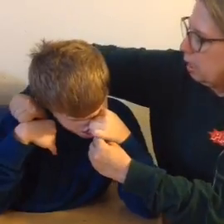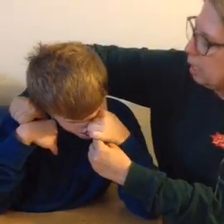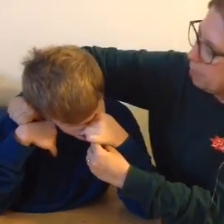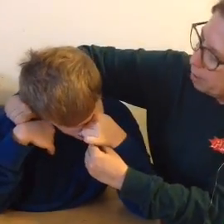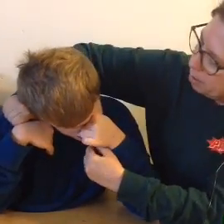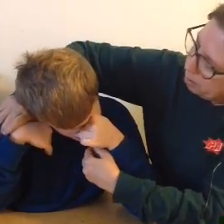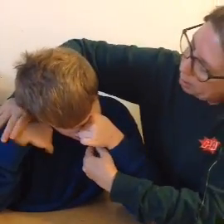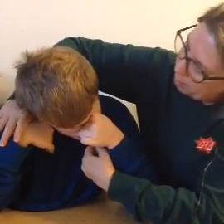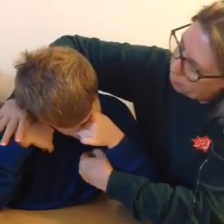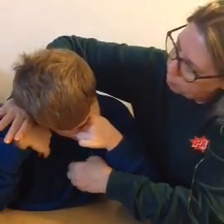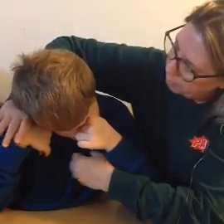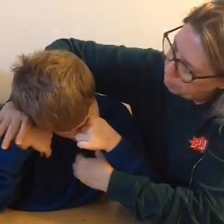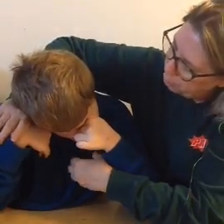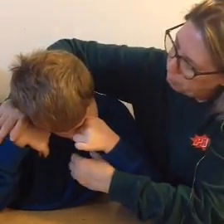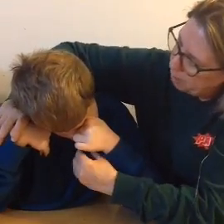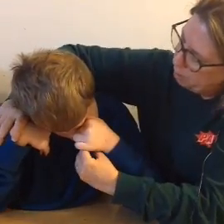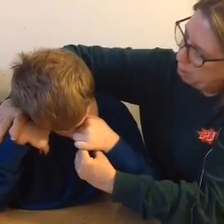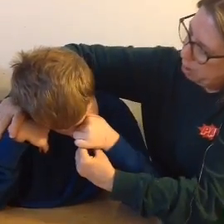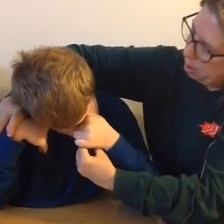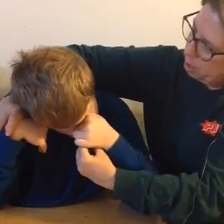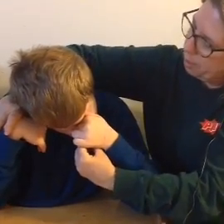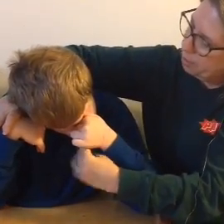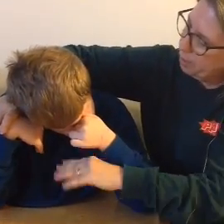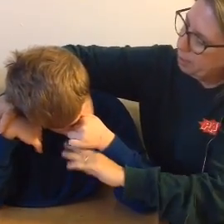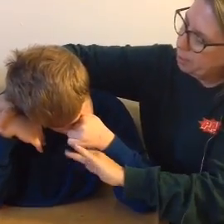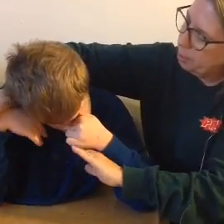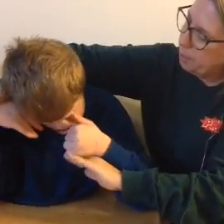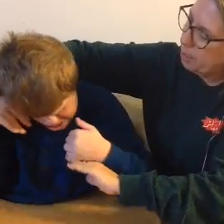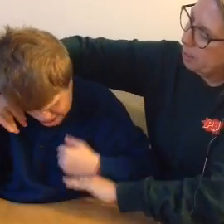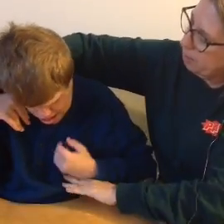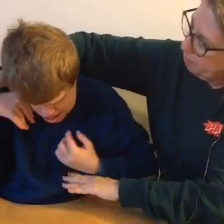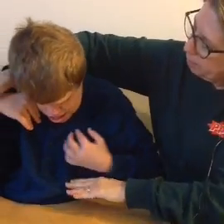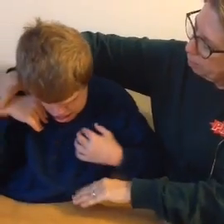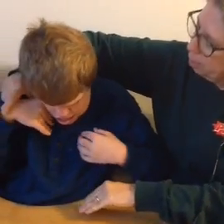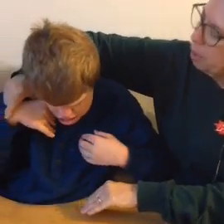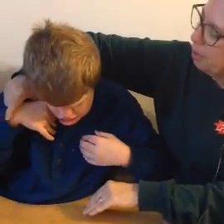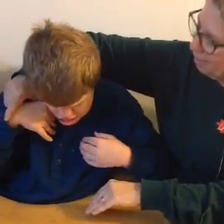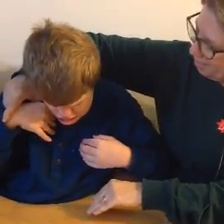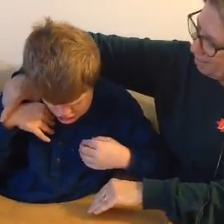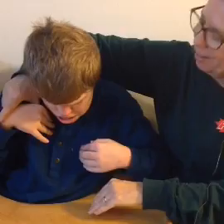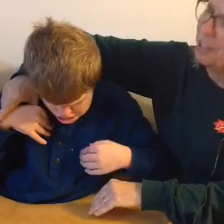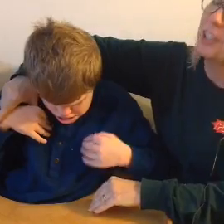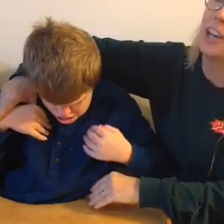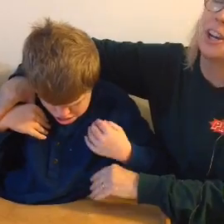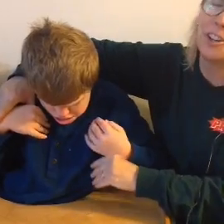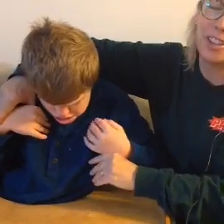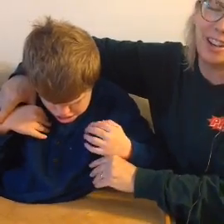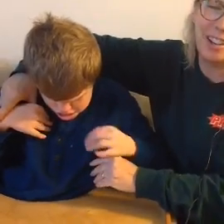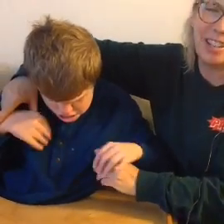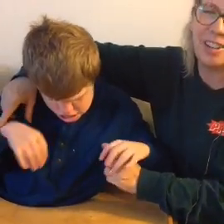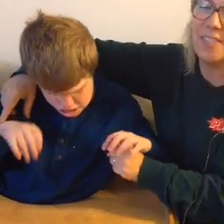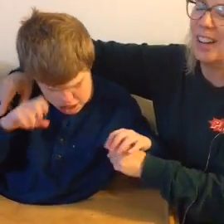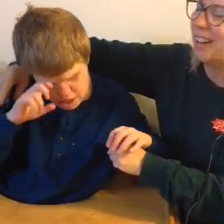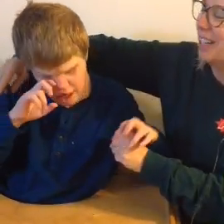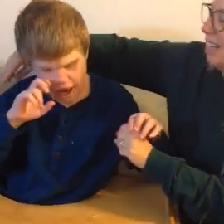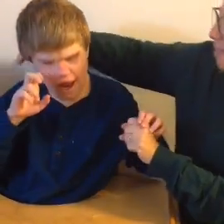I'm not forcing too much. Okay, so now let's spell it. Good. Yeah, there you go. There you go. Very good,